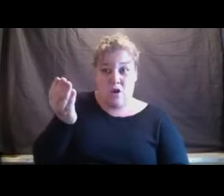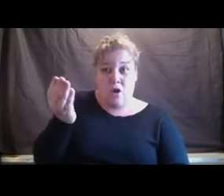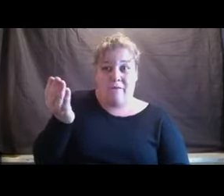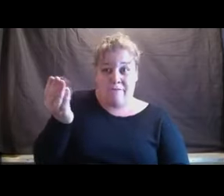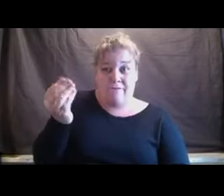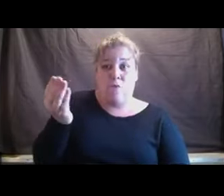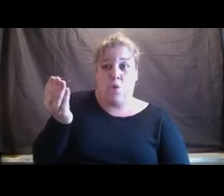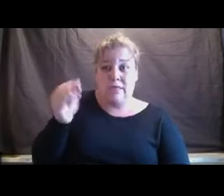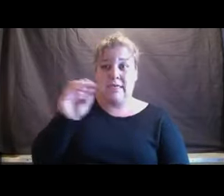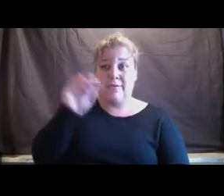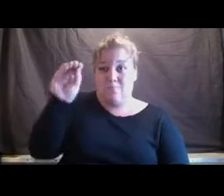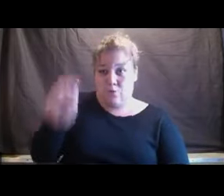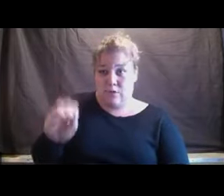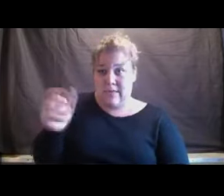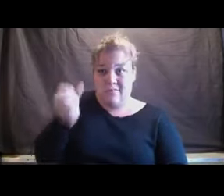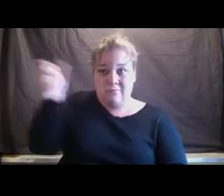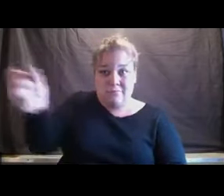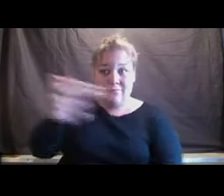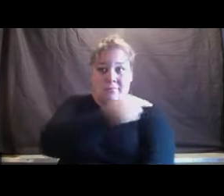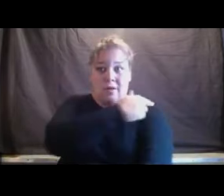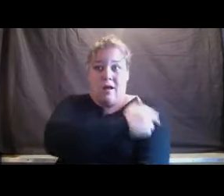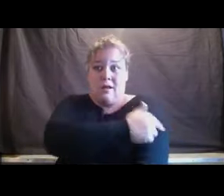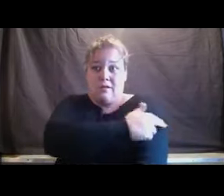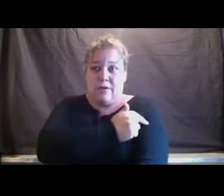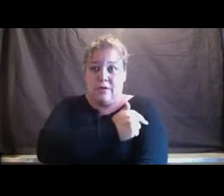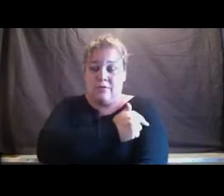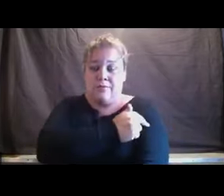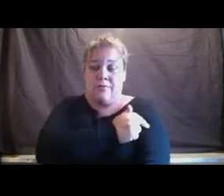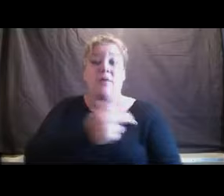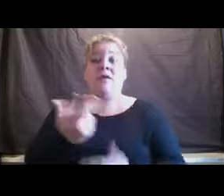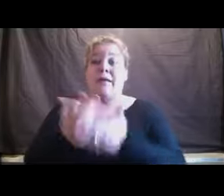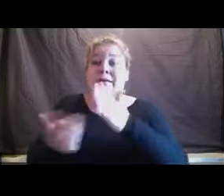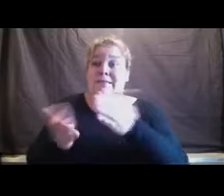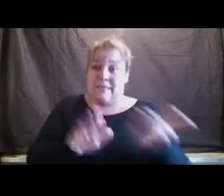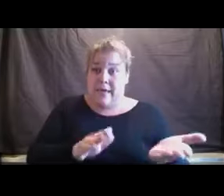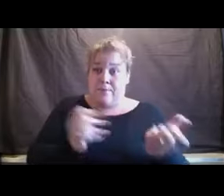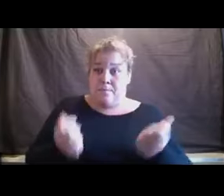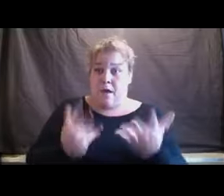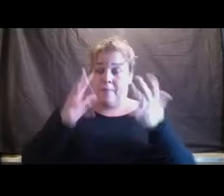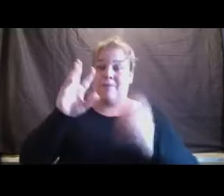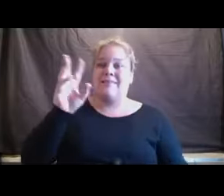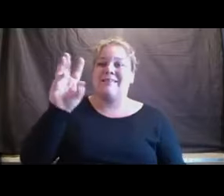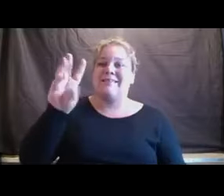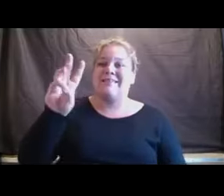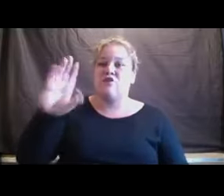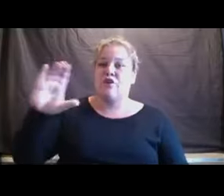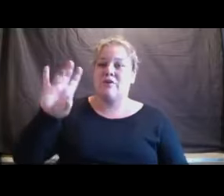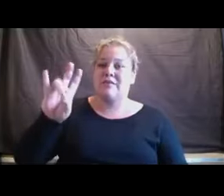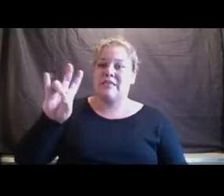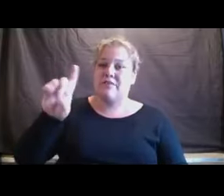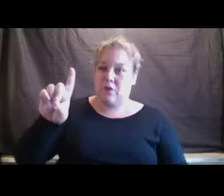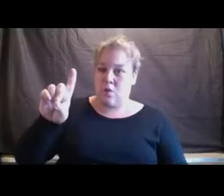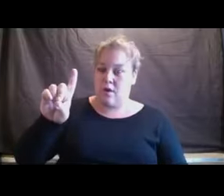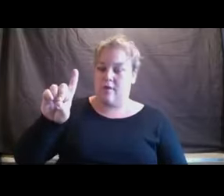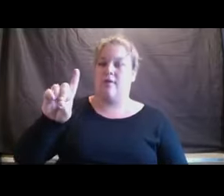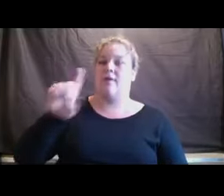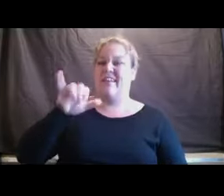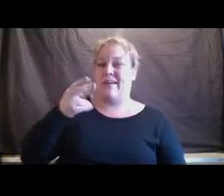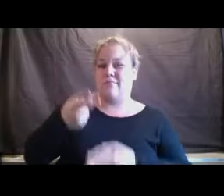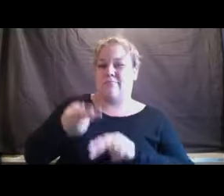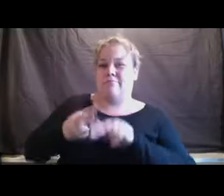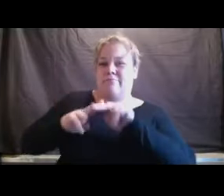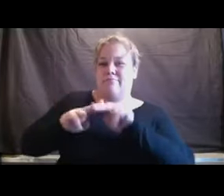hospitalization rate. And deaths in the state are at 671. That is up 10 from